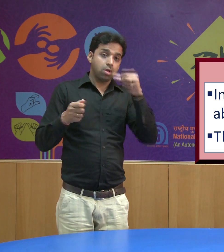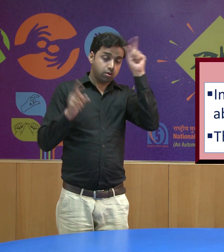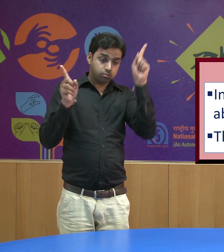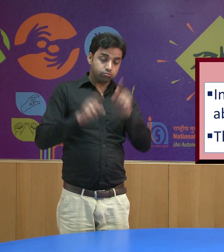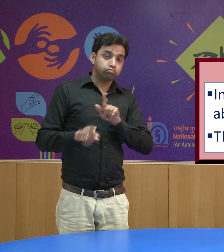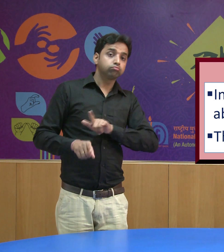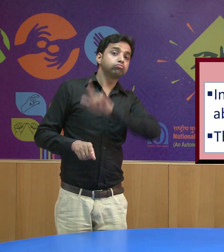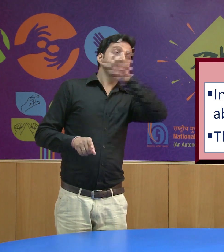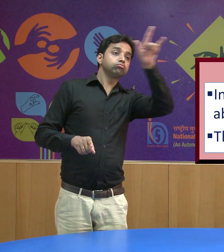to do business.